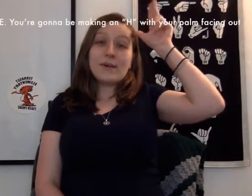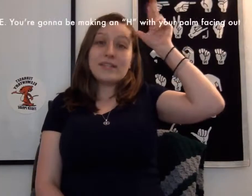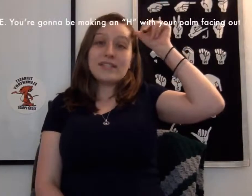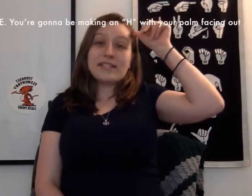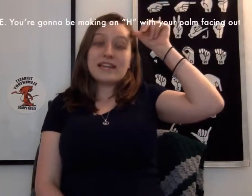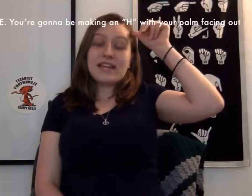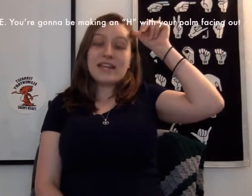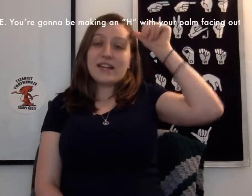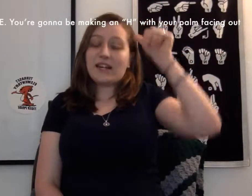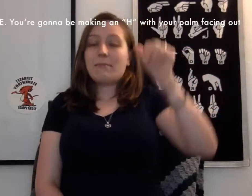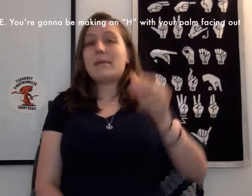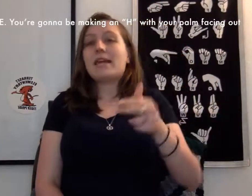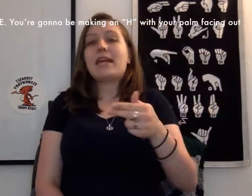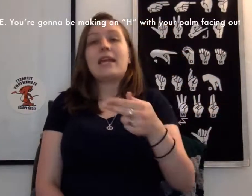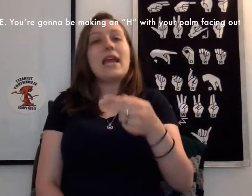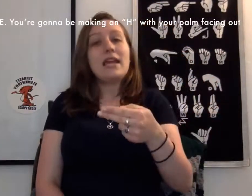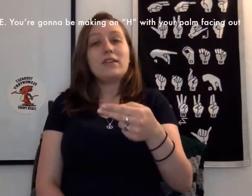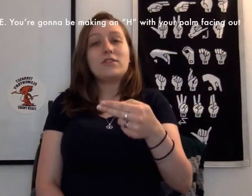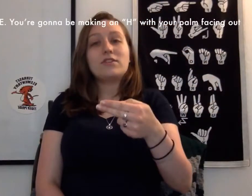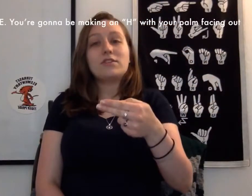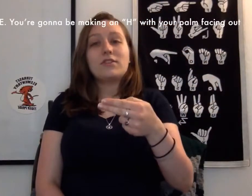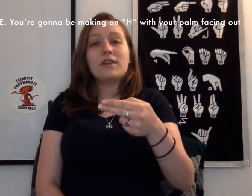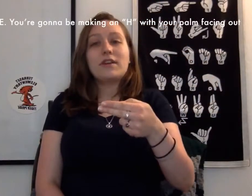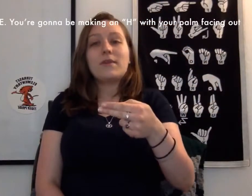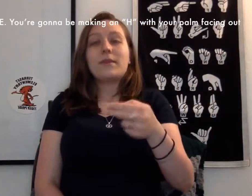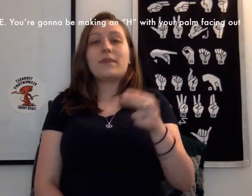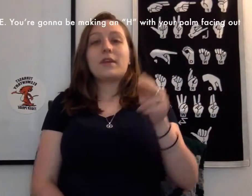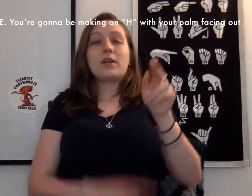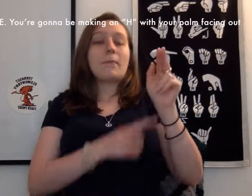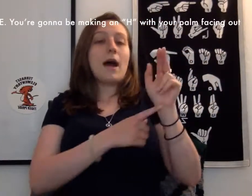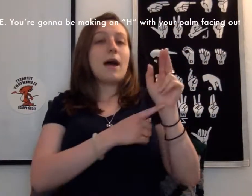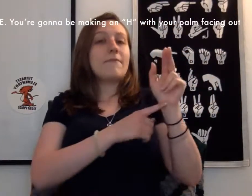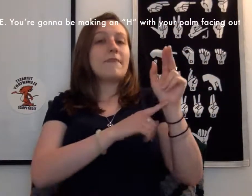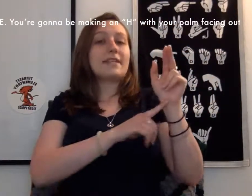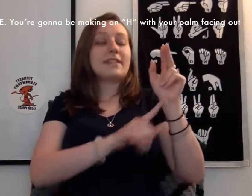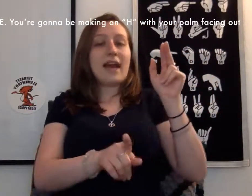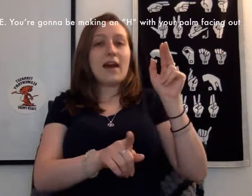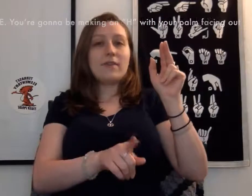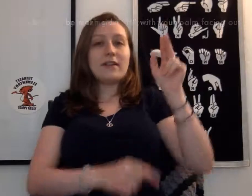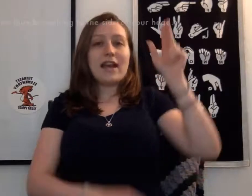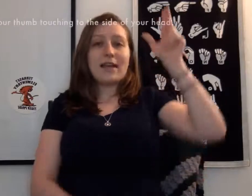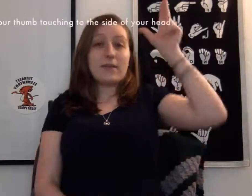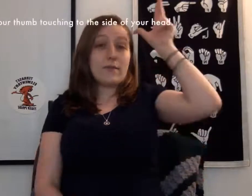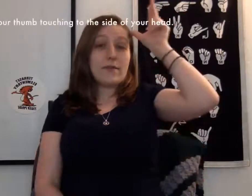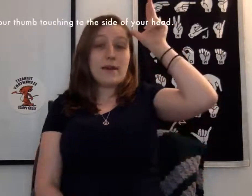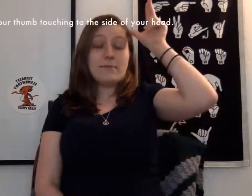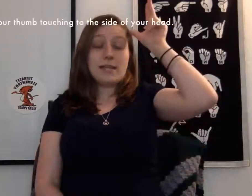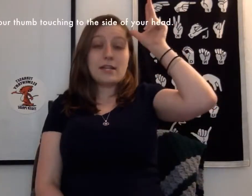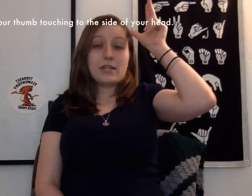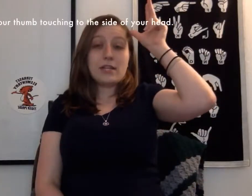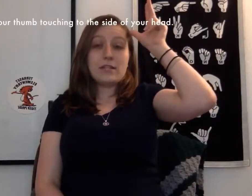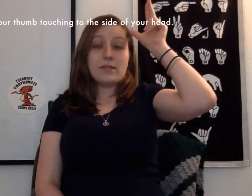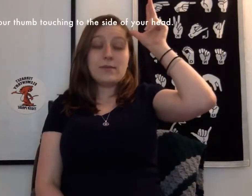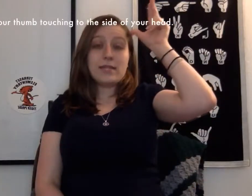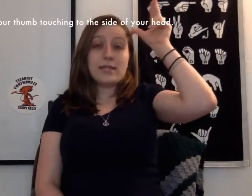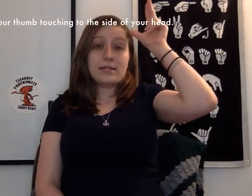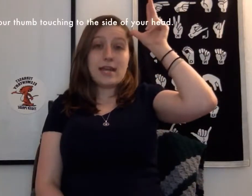Horse, you're going to be making an H with your palm facing out and your thumb touching to the side of your